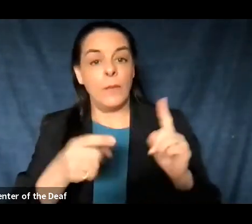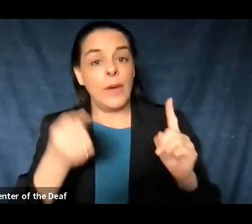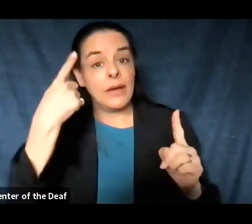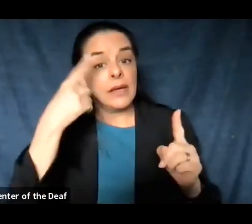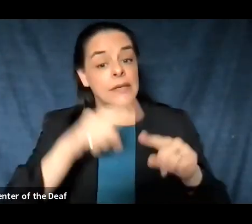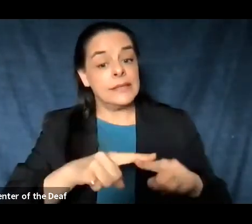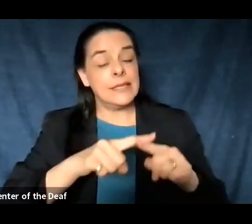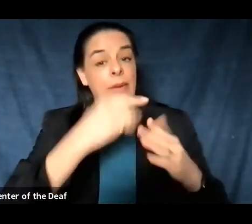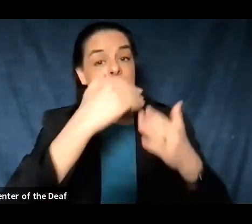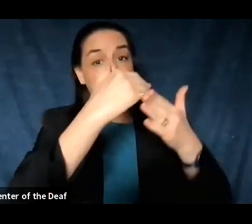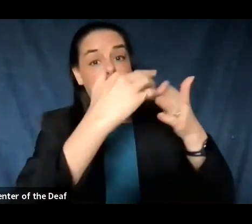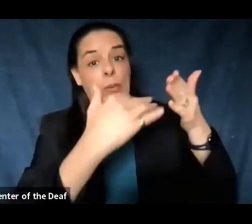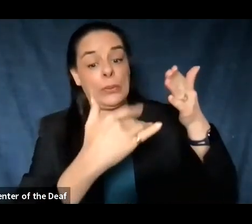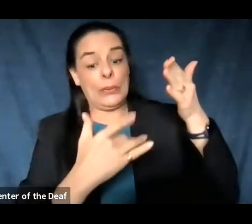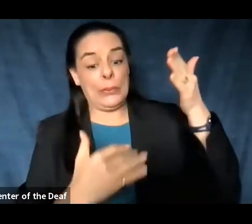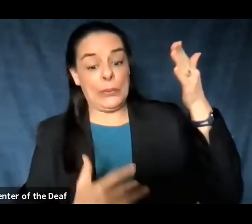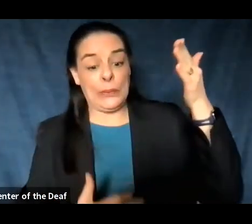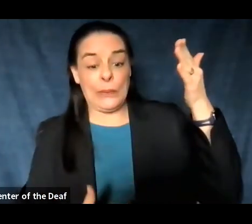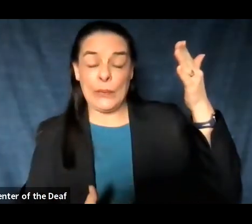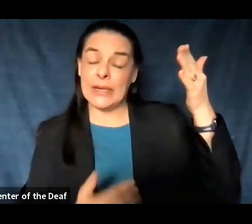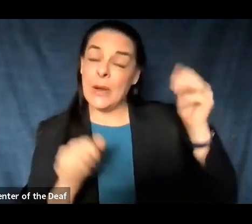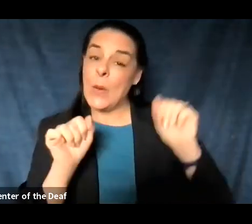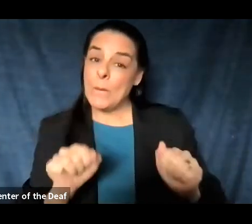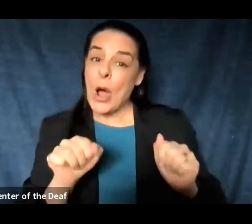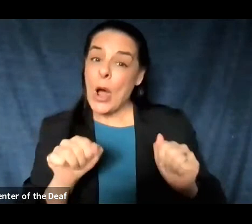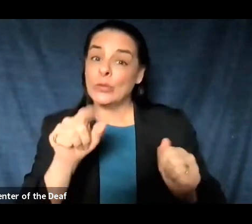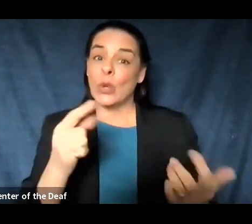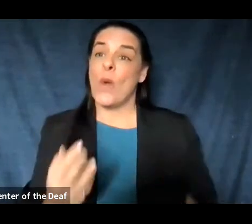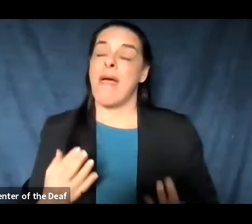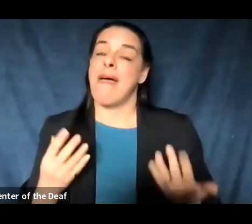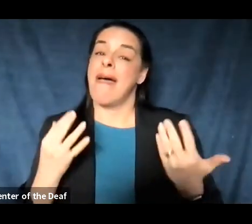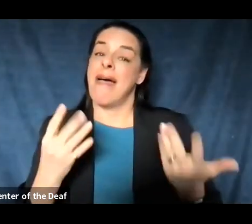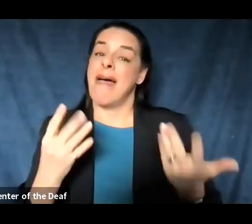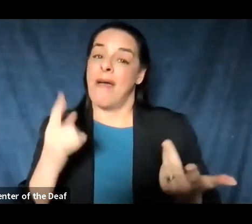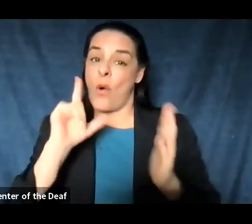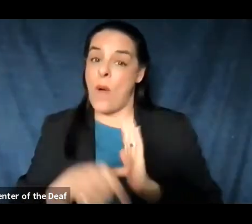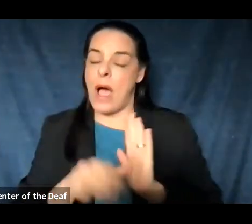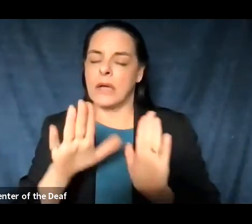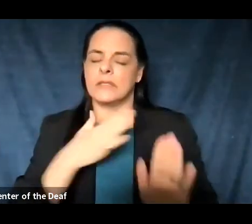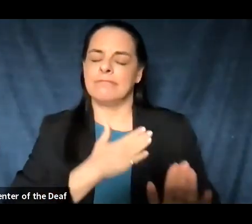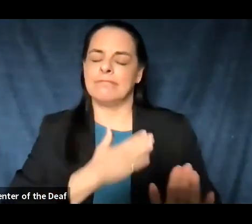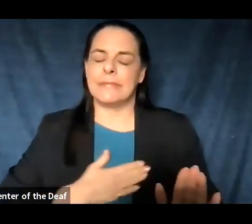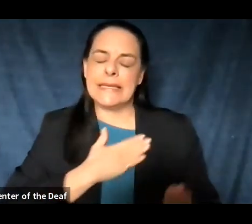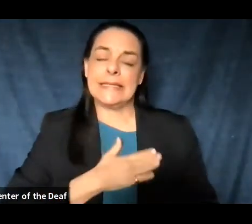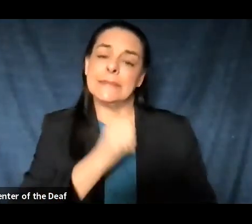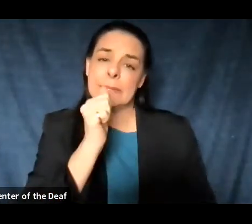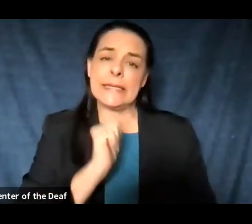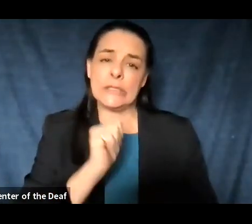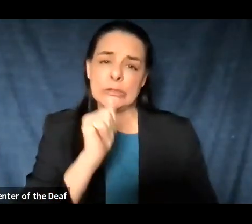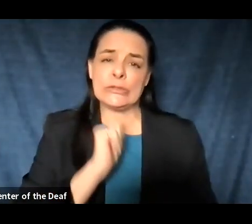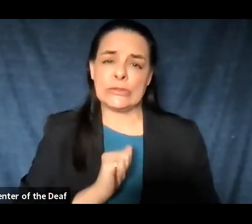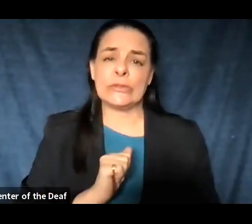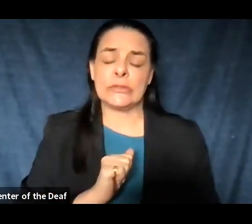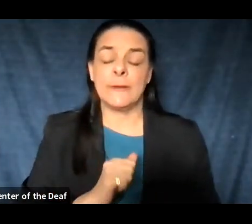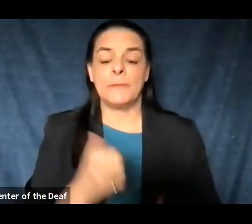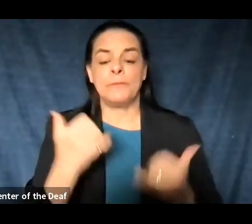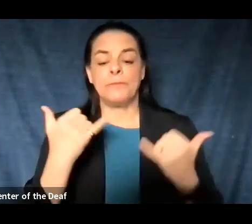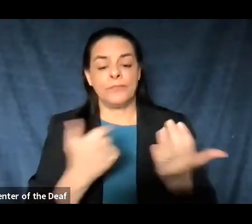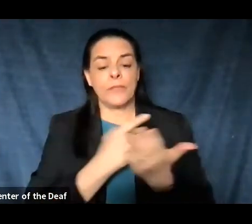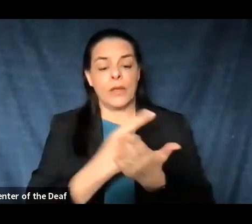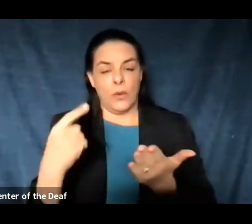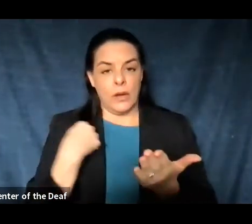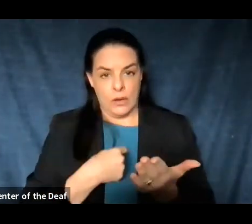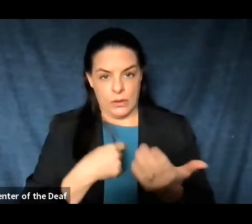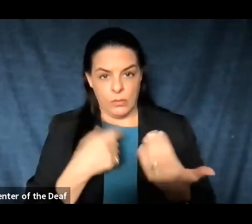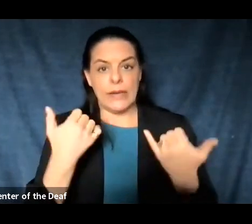good chance that you could be waiting for a while. So please, again, we're asking patience. This week, we continue to provide second